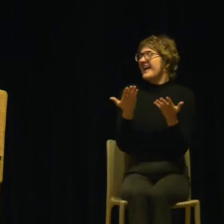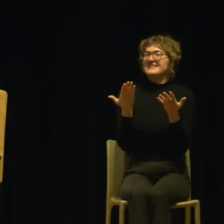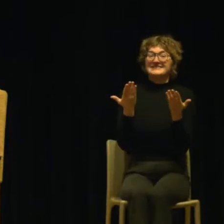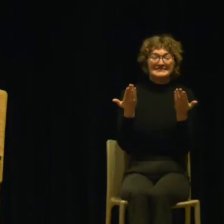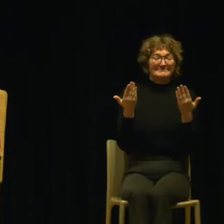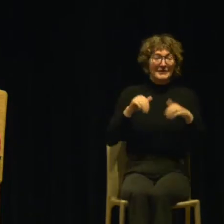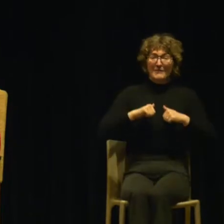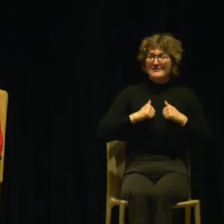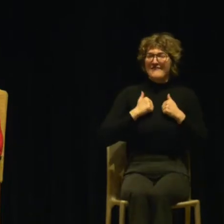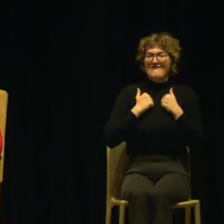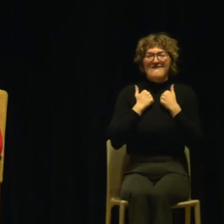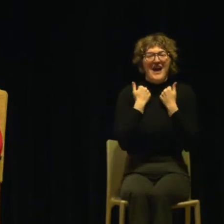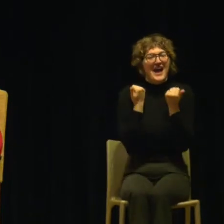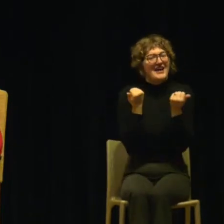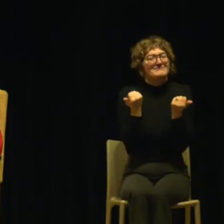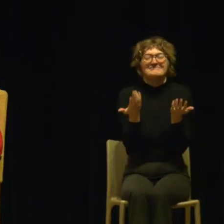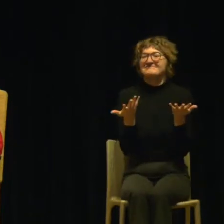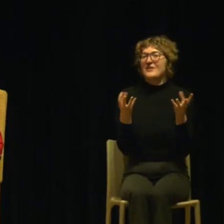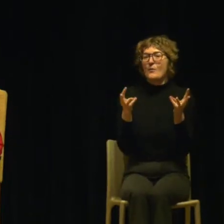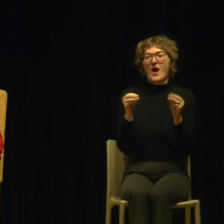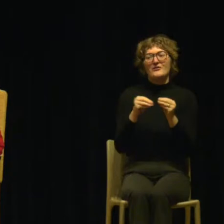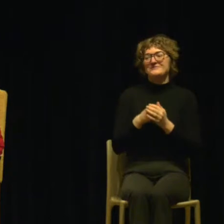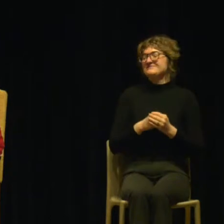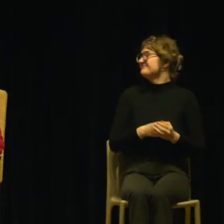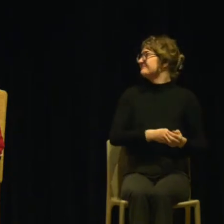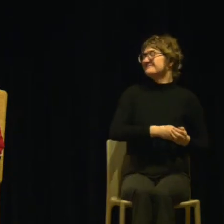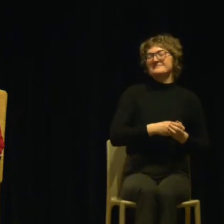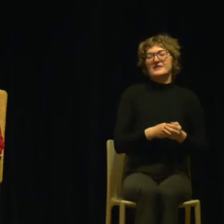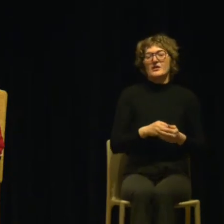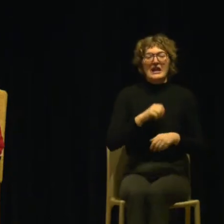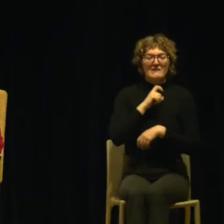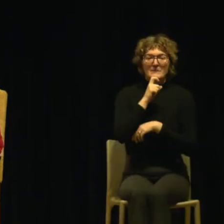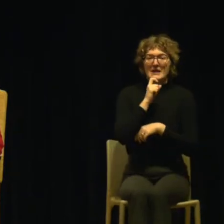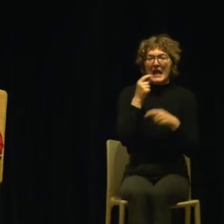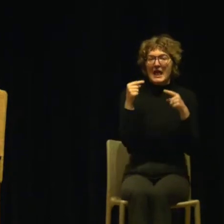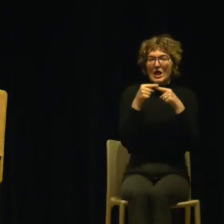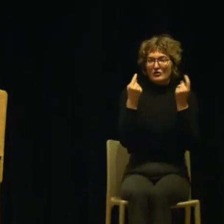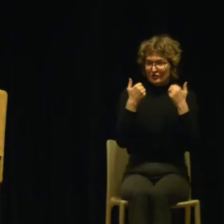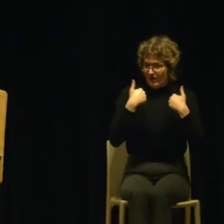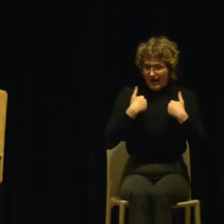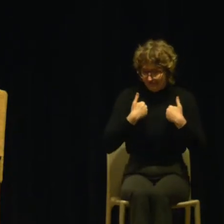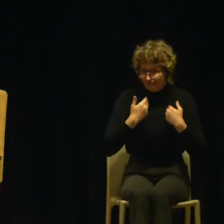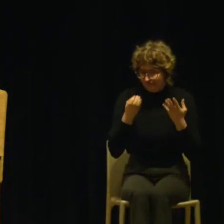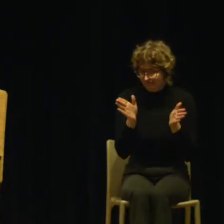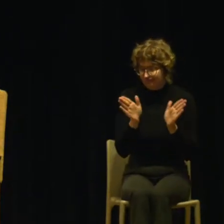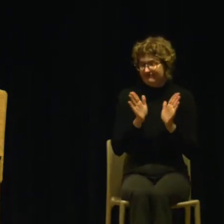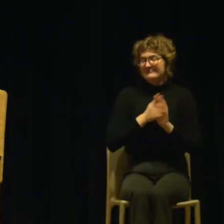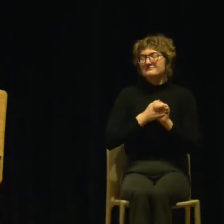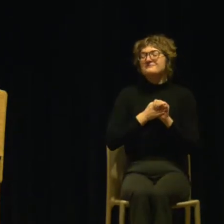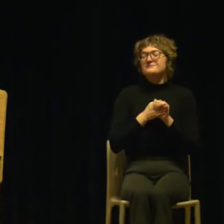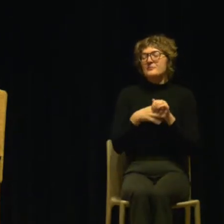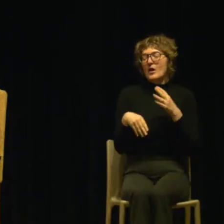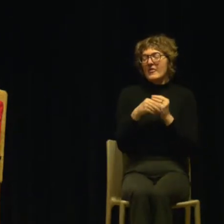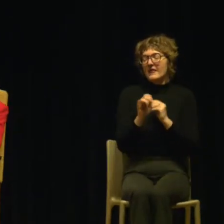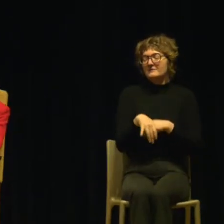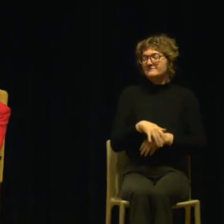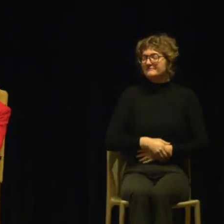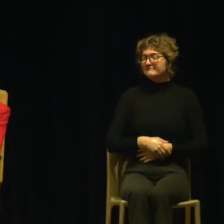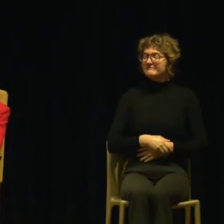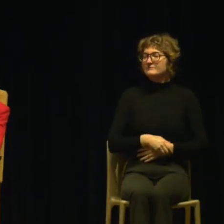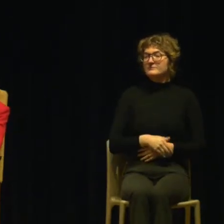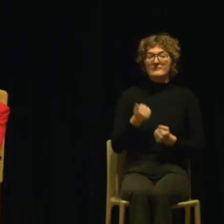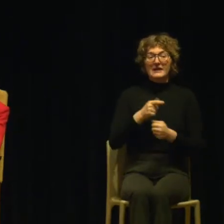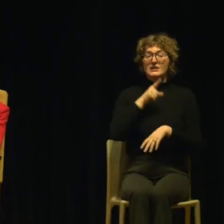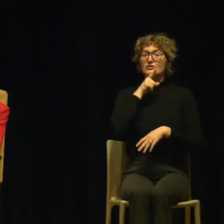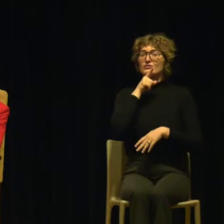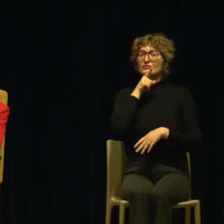survived. Somehow. Well, this and I is don't true. Have peanut allergies either, by the way. Oh, truth. You know, this is